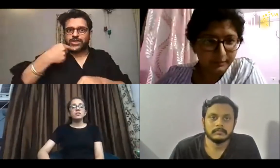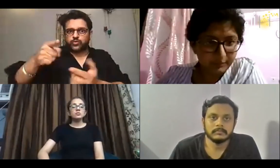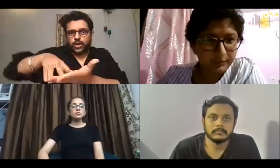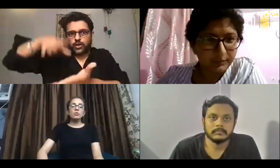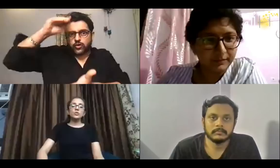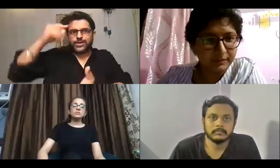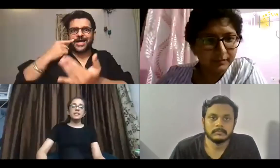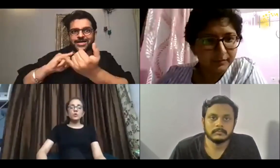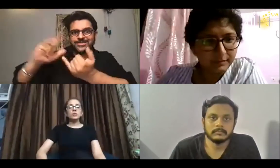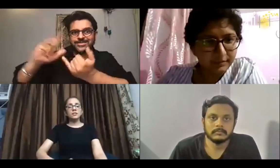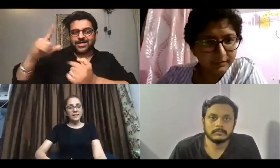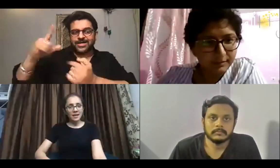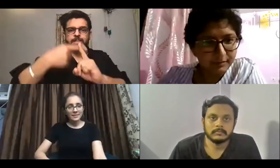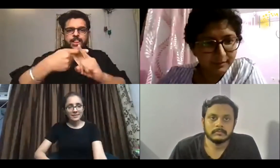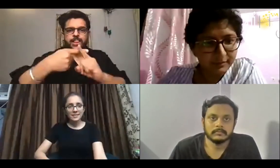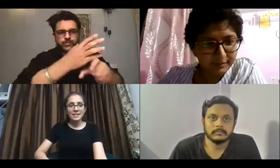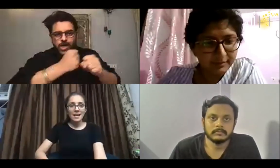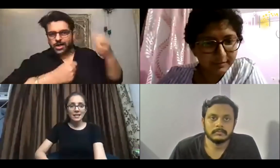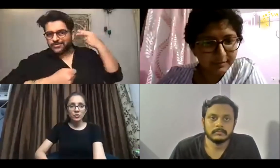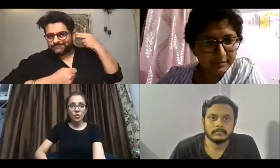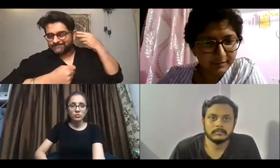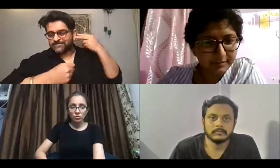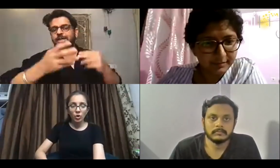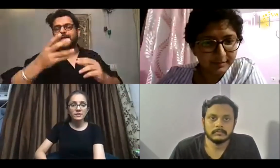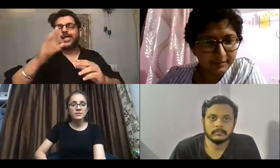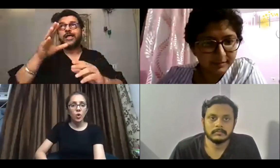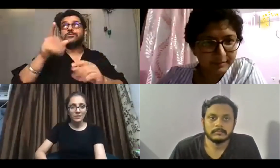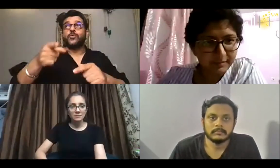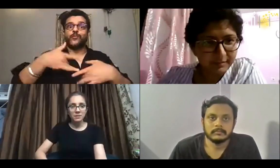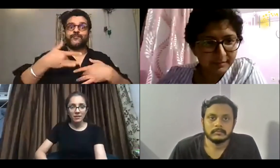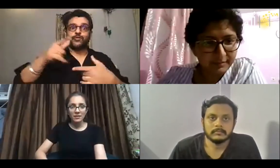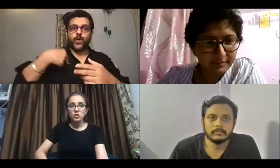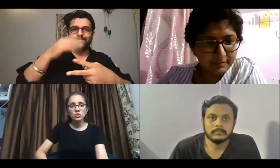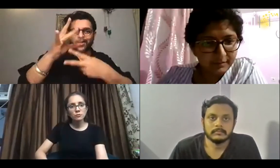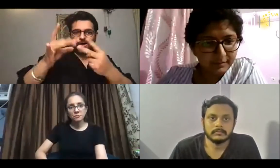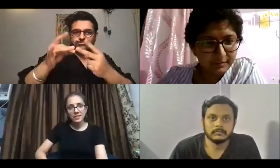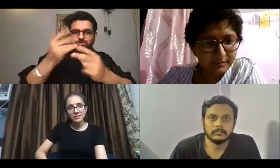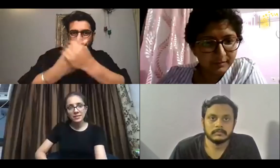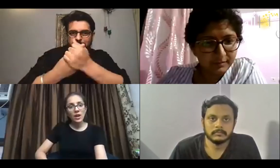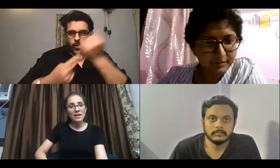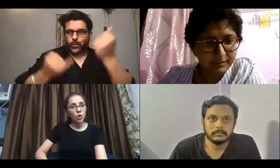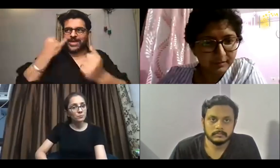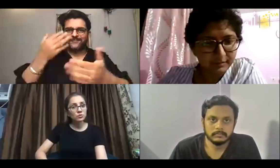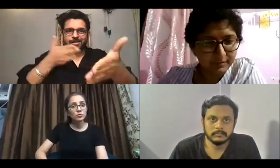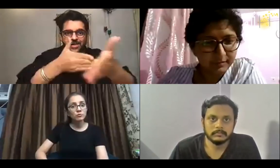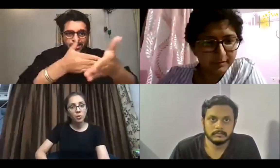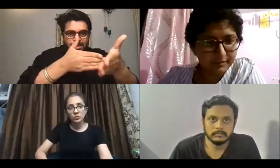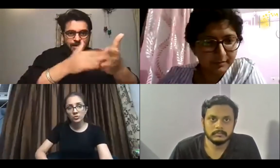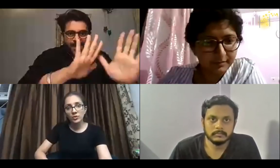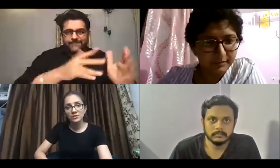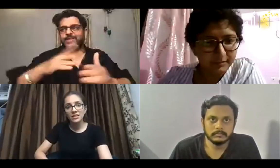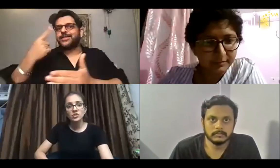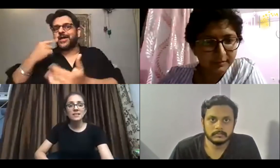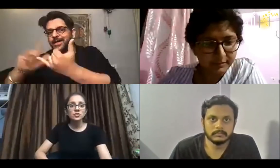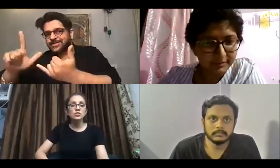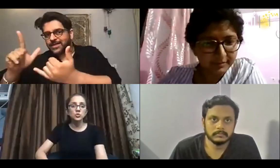Right. So you said you're learning ISL and you're also gotten the cochlear implant. So you feel that you have the options of both, you know,